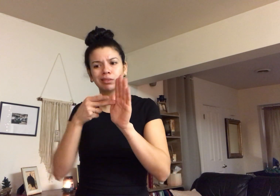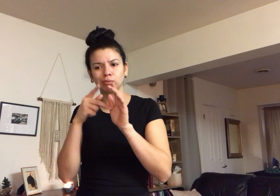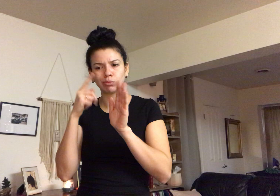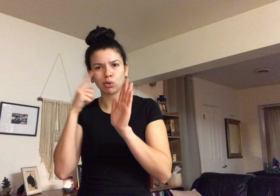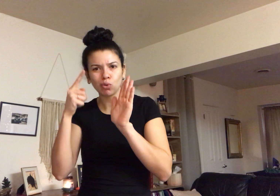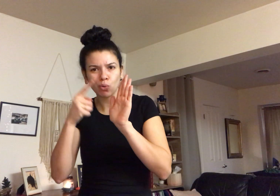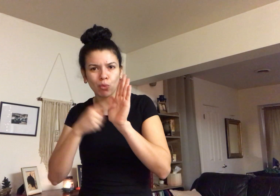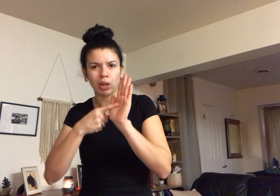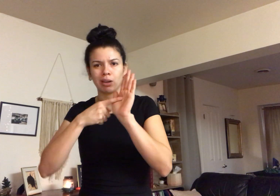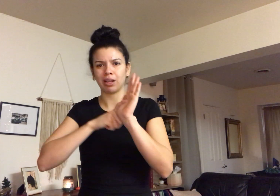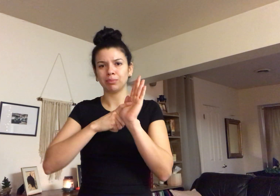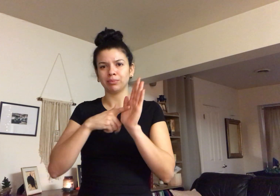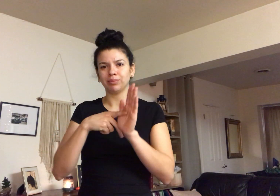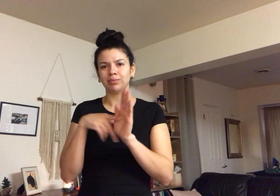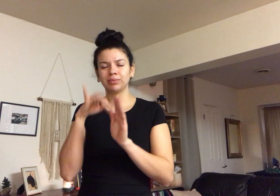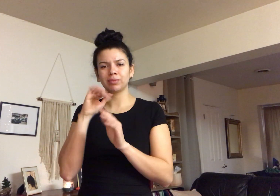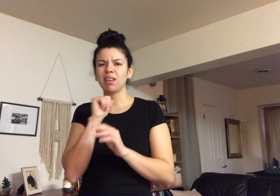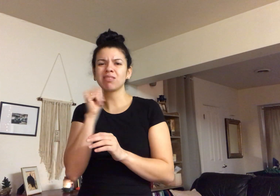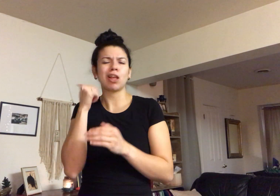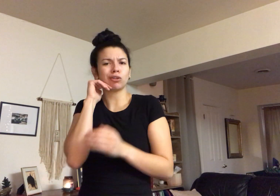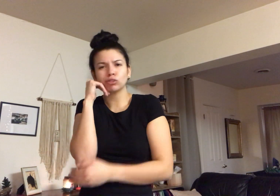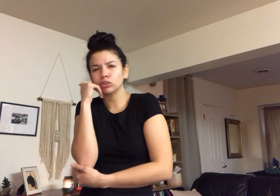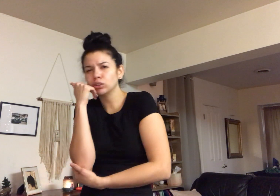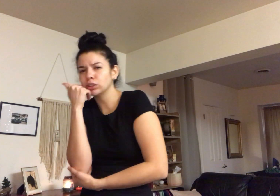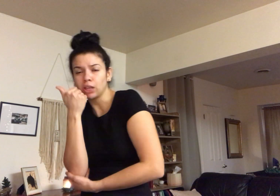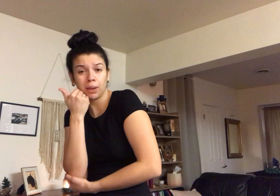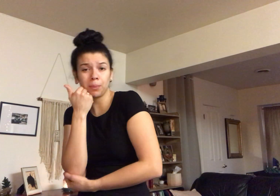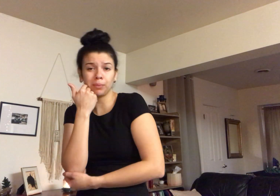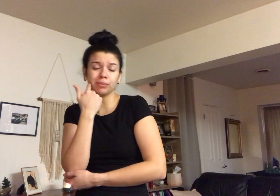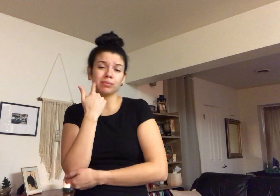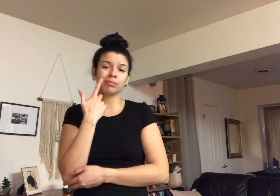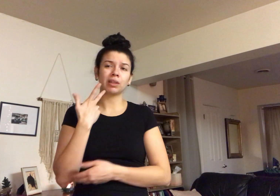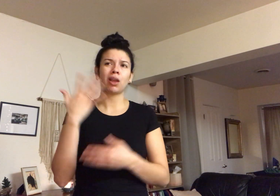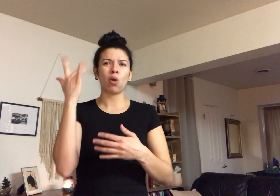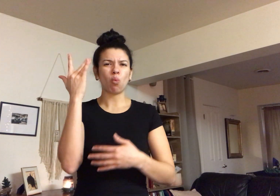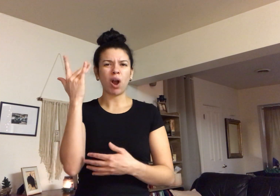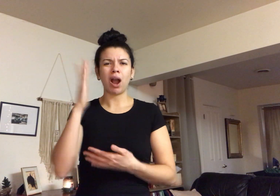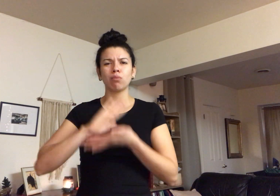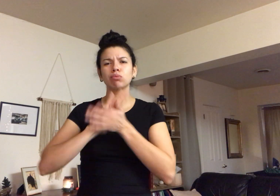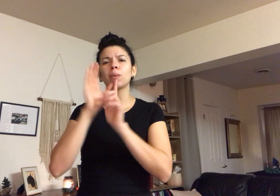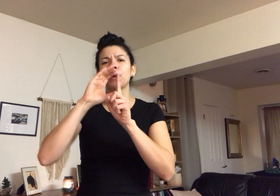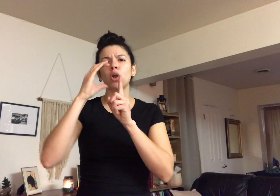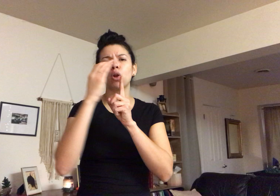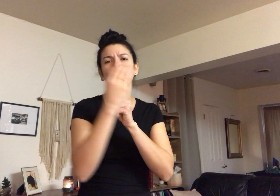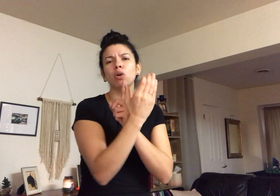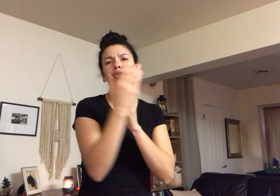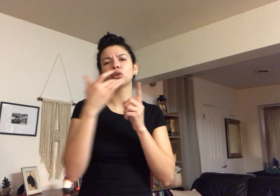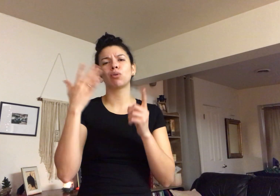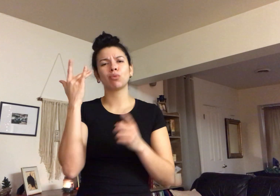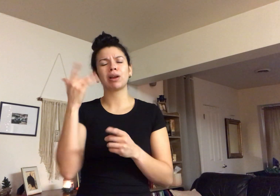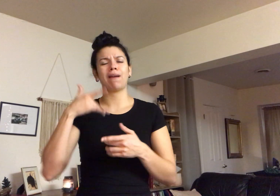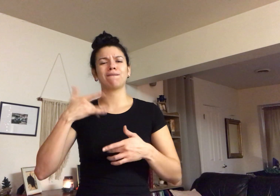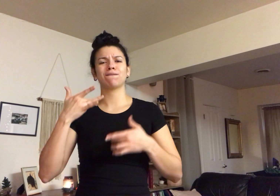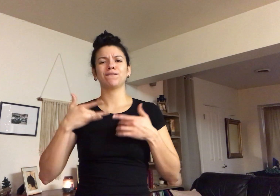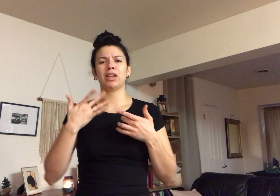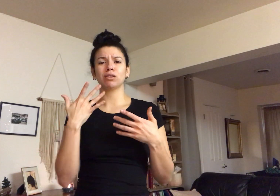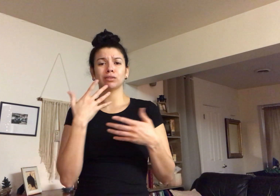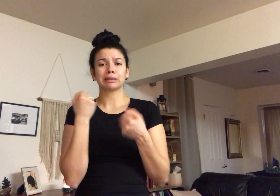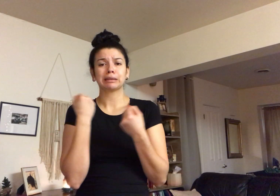have to be sources of shame. In an effort to create a culture within my classroom where students feel safe sharing the intimacies of their own